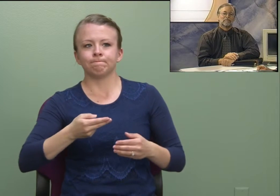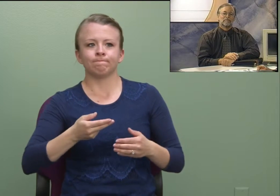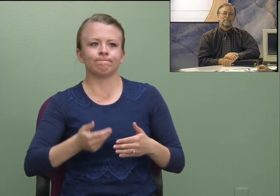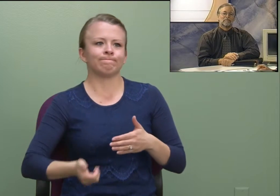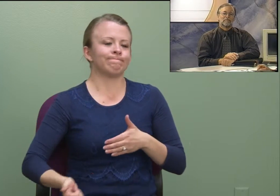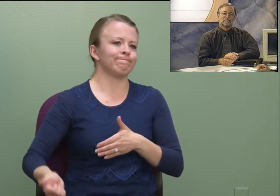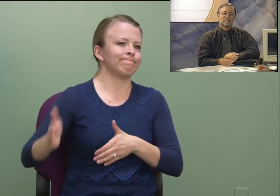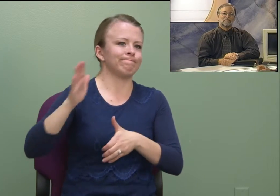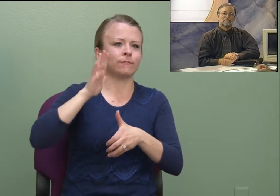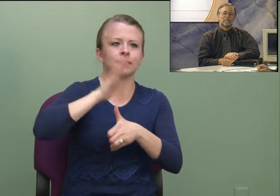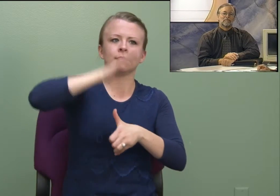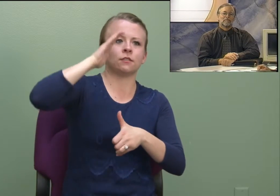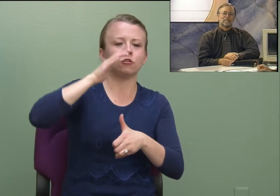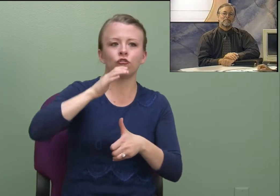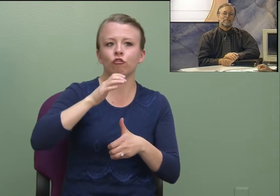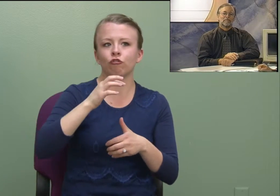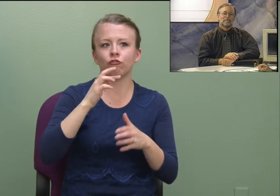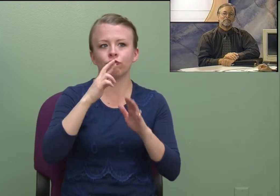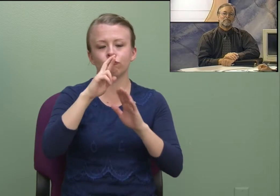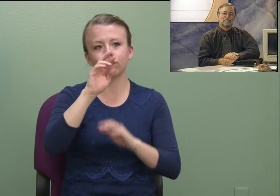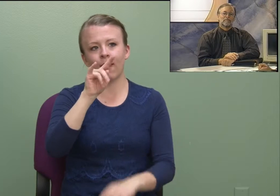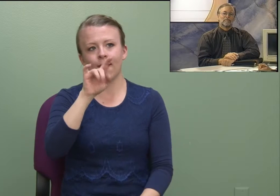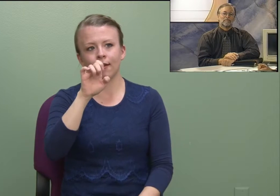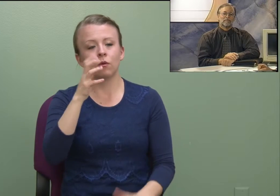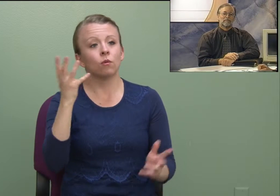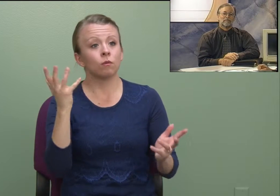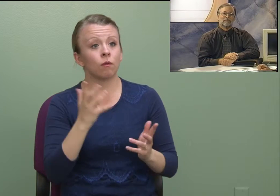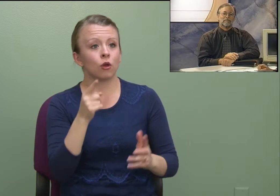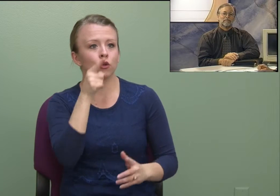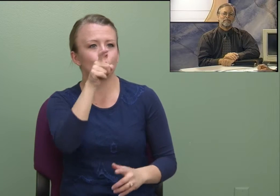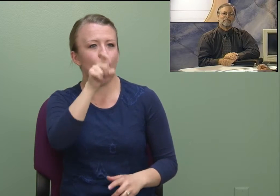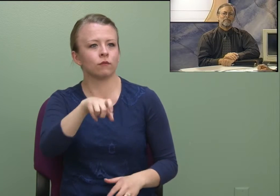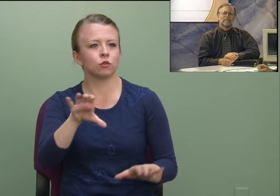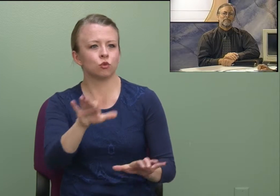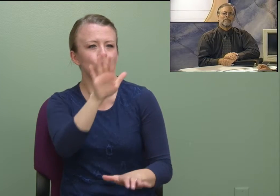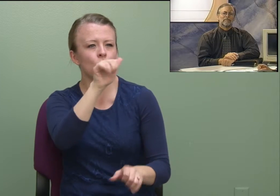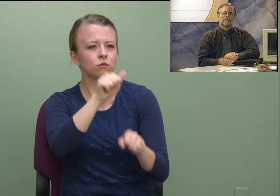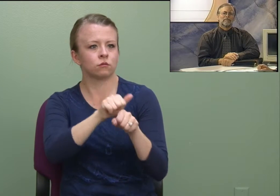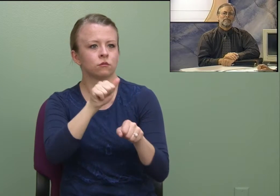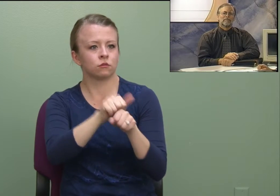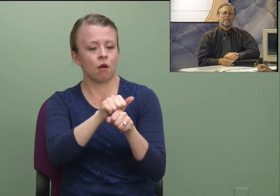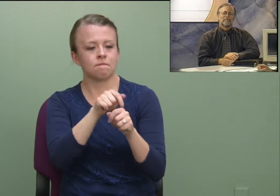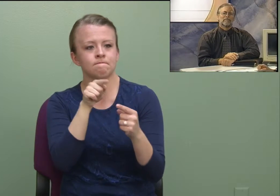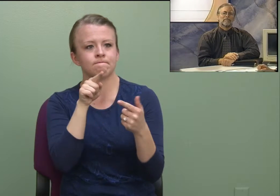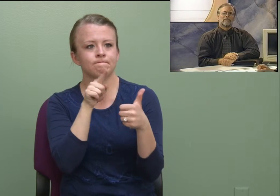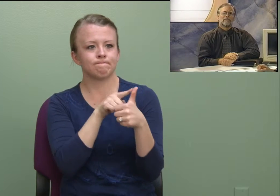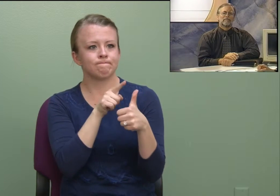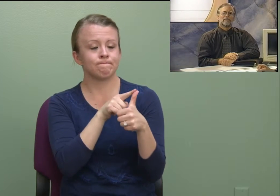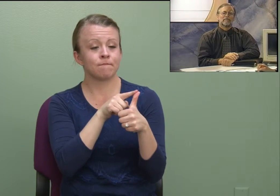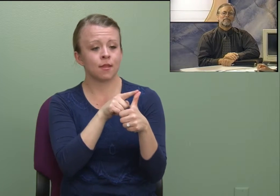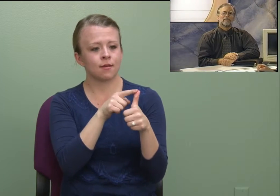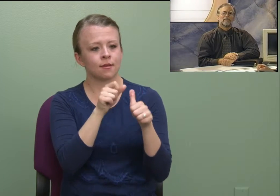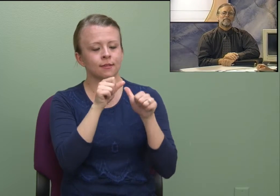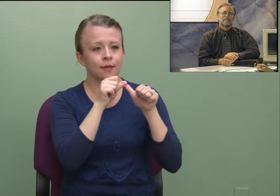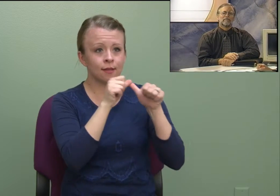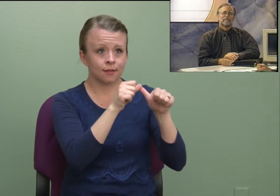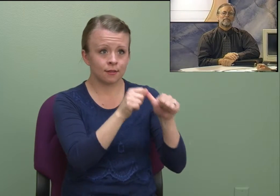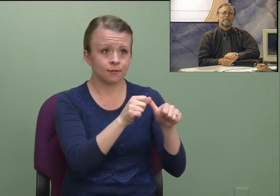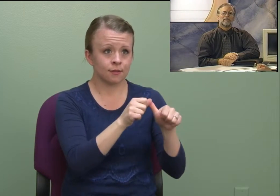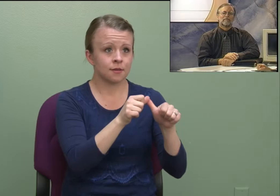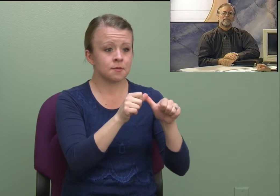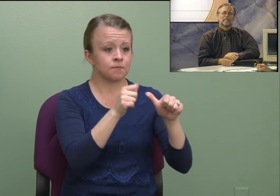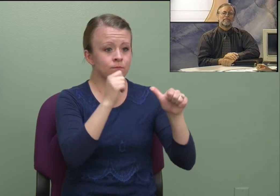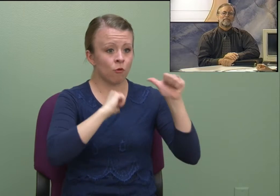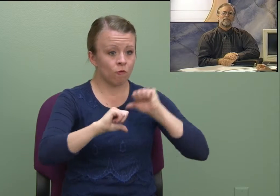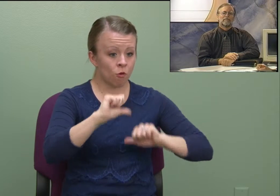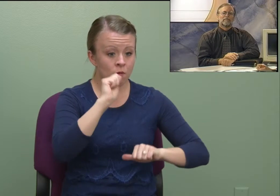rating, this is how you would have to do your job. You would have to consistently perform